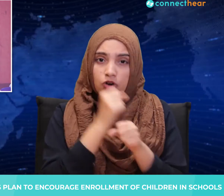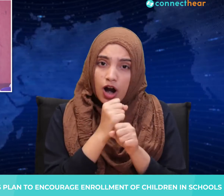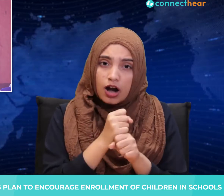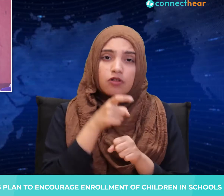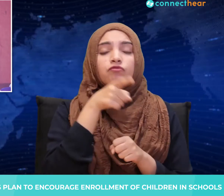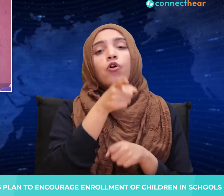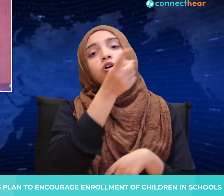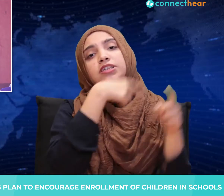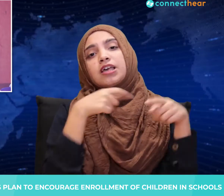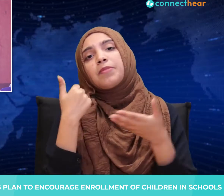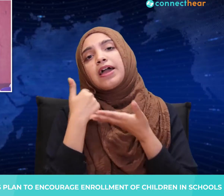schools.